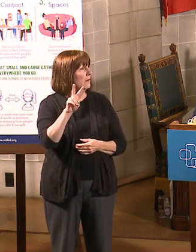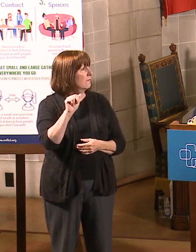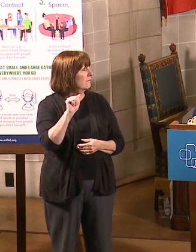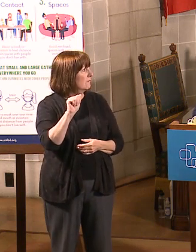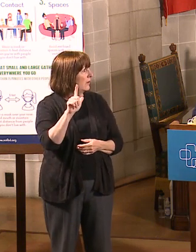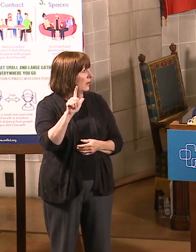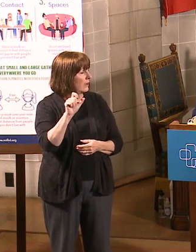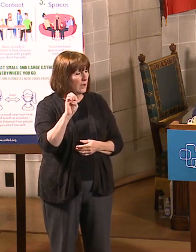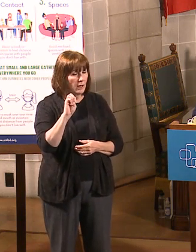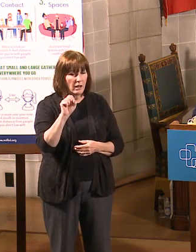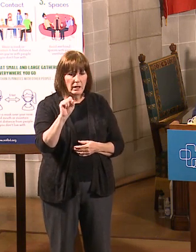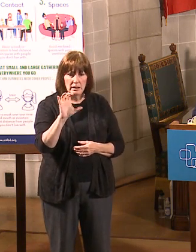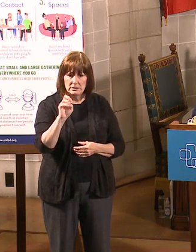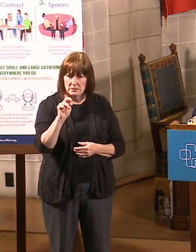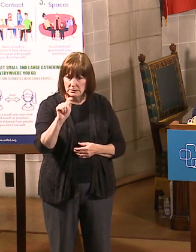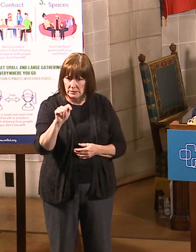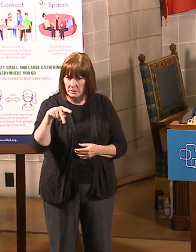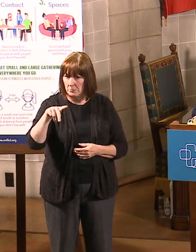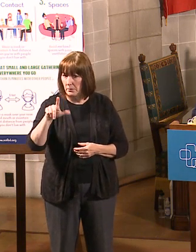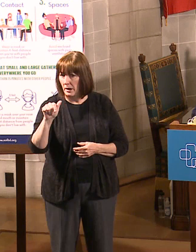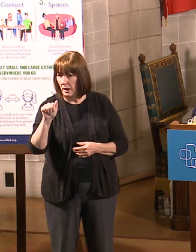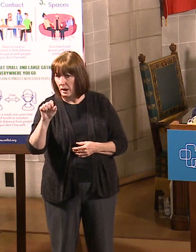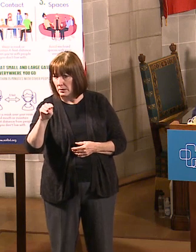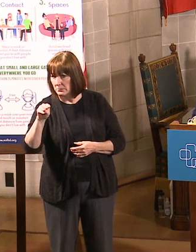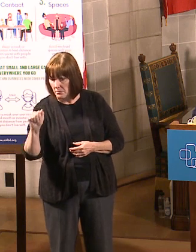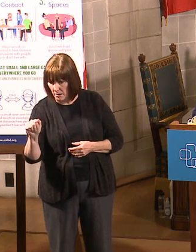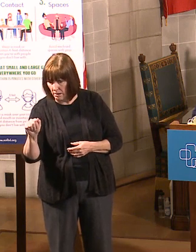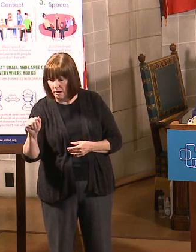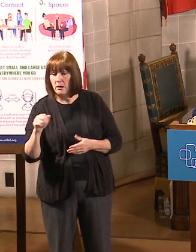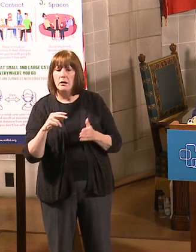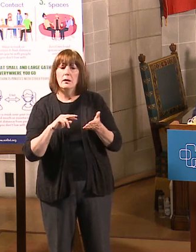plasma. Convalescent plasma is what's known